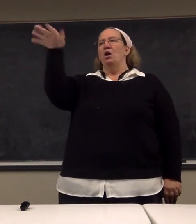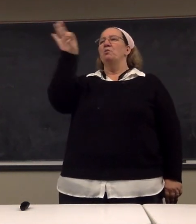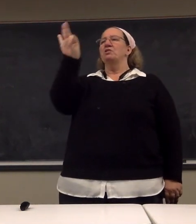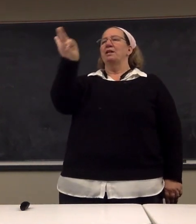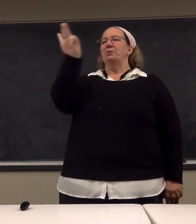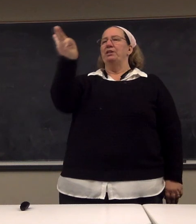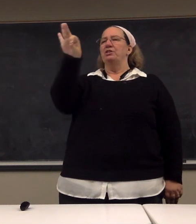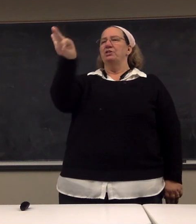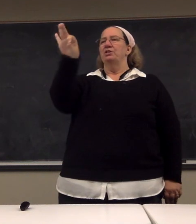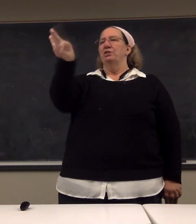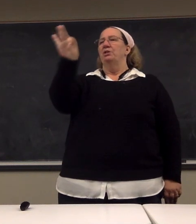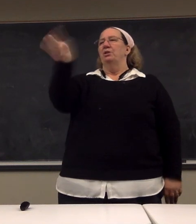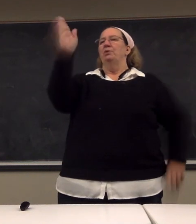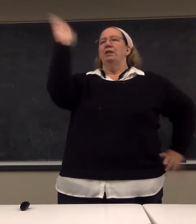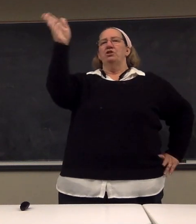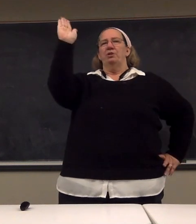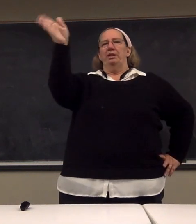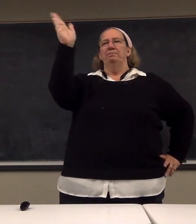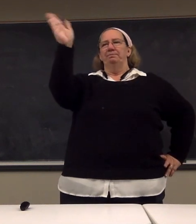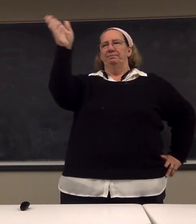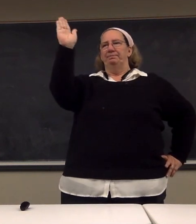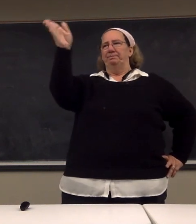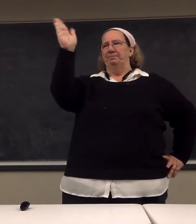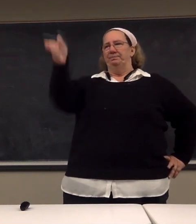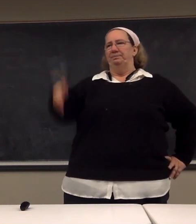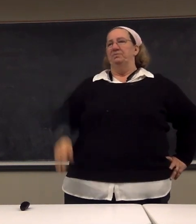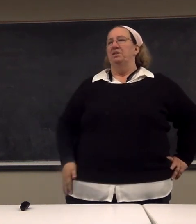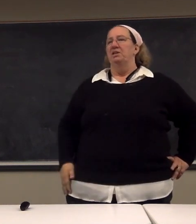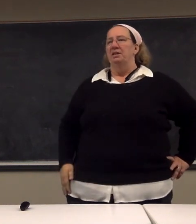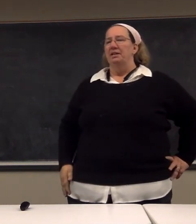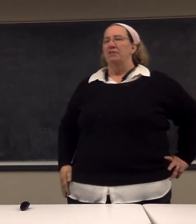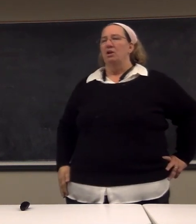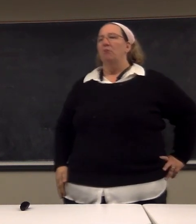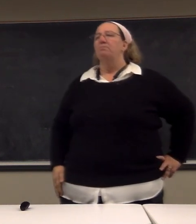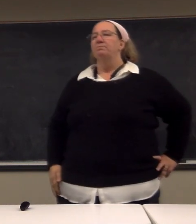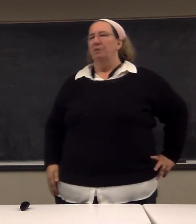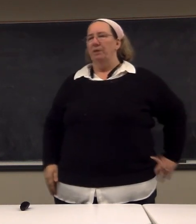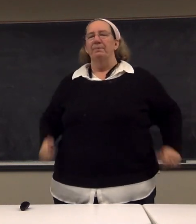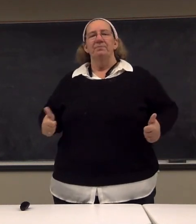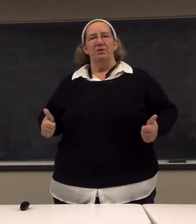Almost like preach, only lecture. That's all for foreign. That's all? Okay. So.